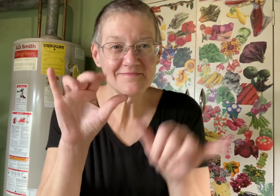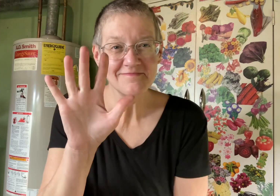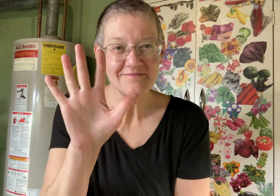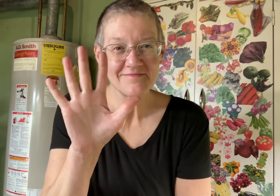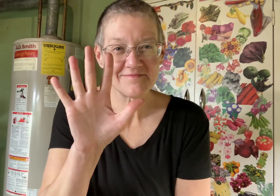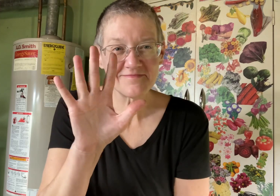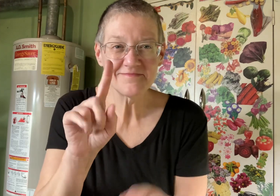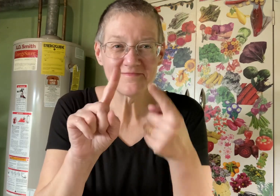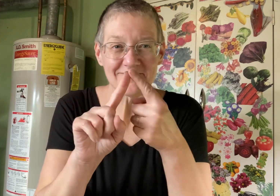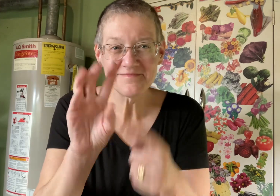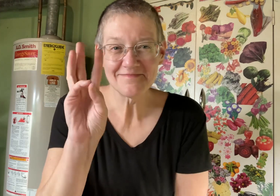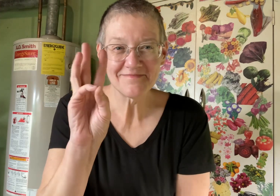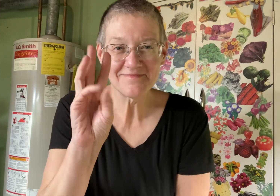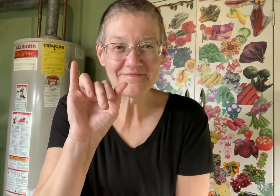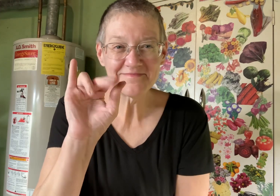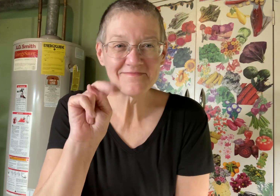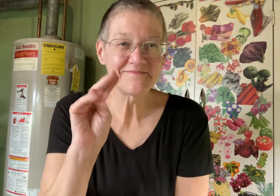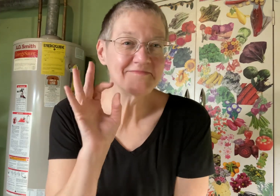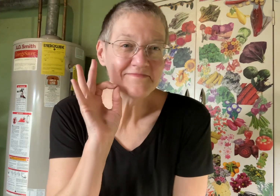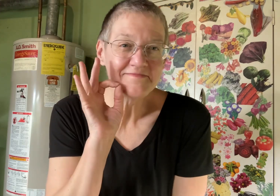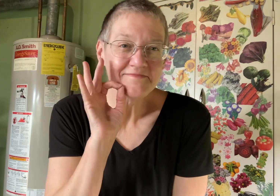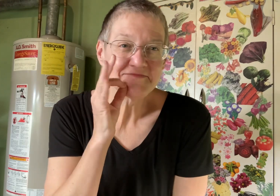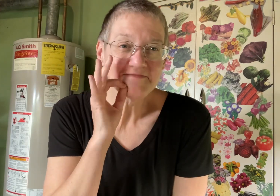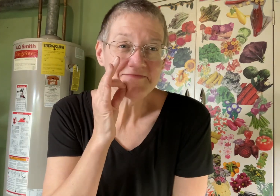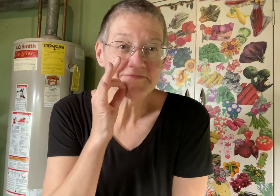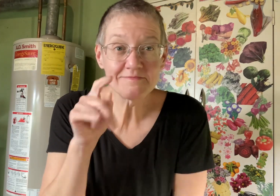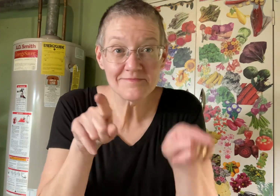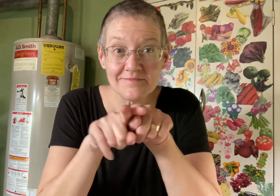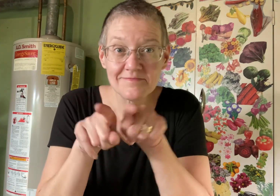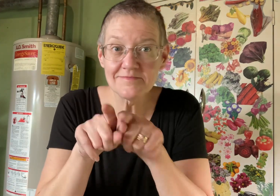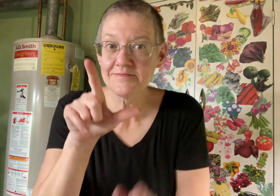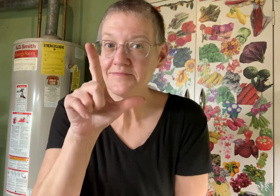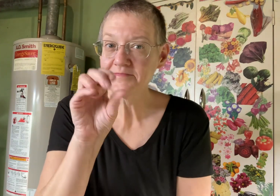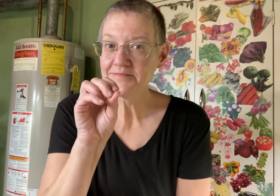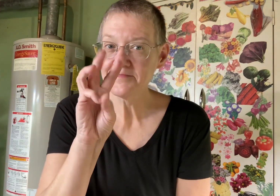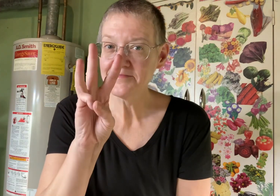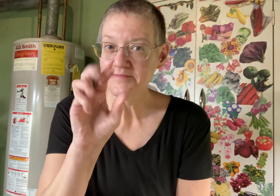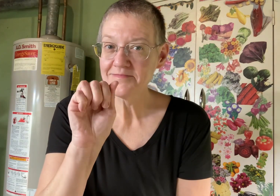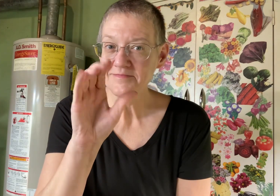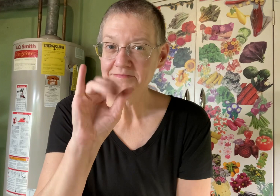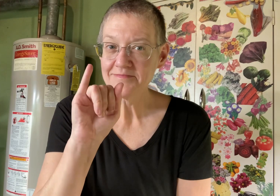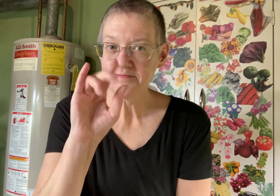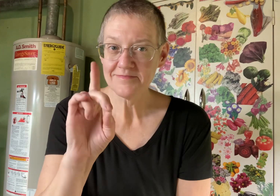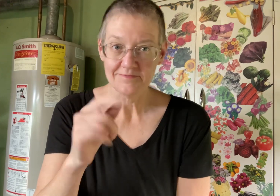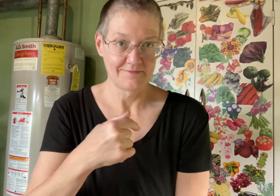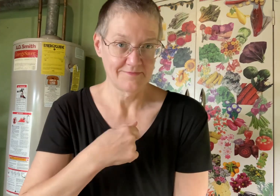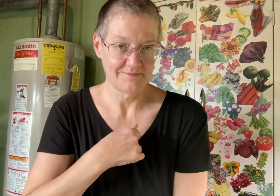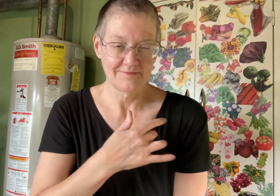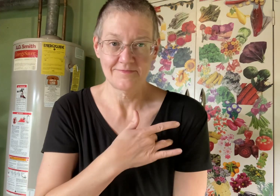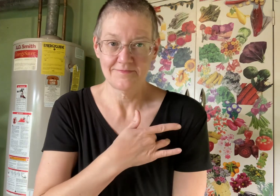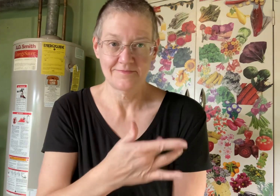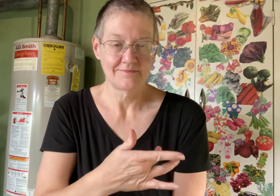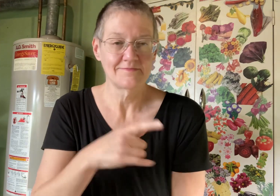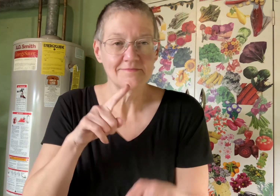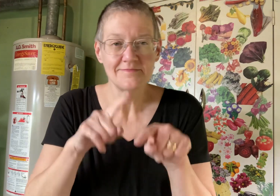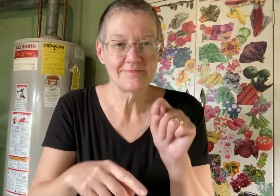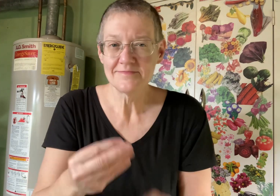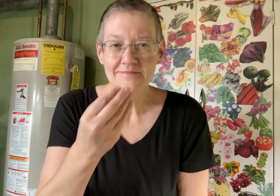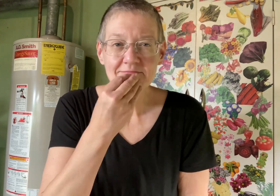It makes a medium-sized 5 to 6 inch fruit. It's also low acid. Now, I tend